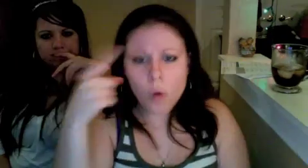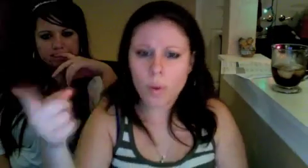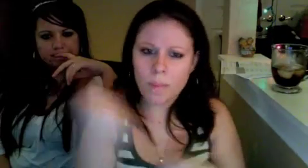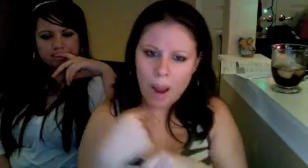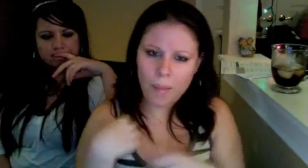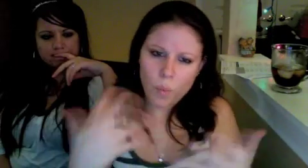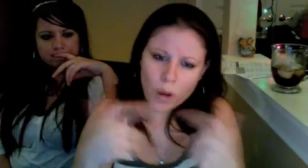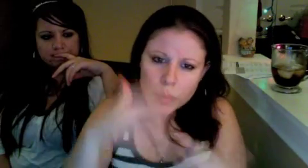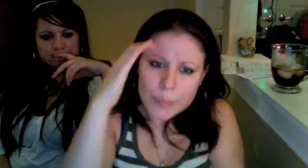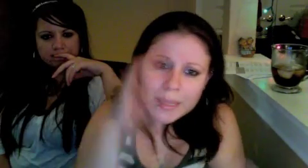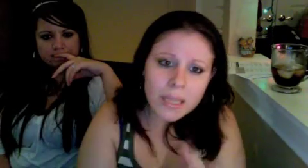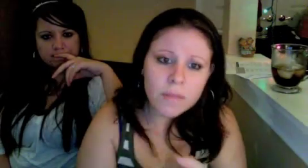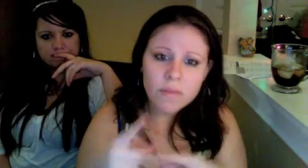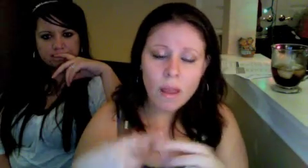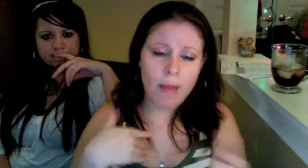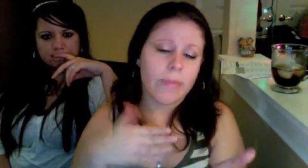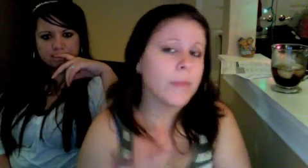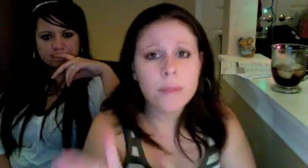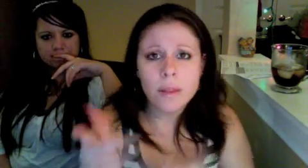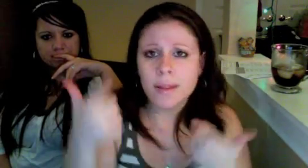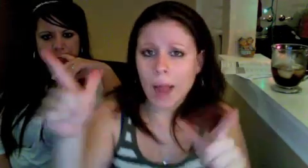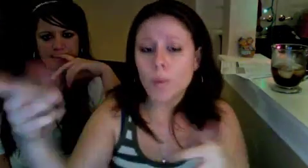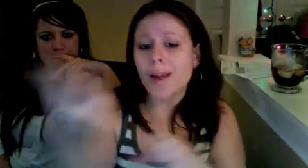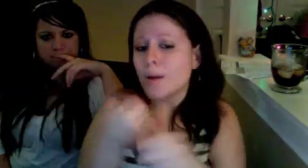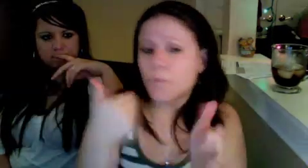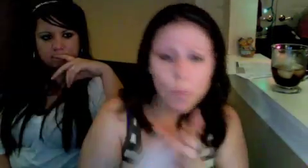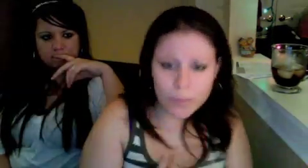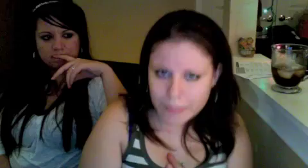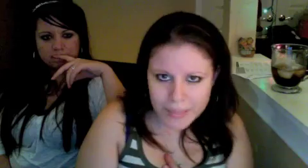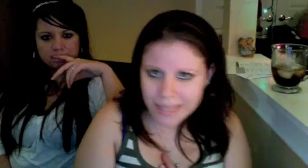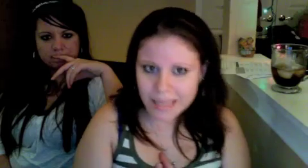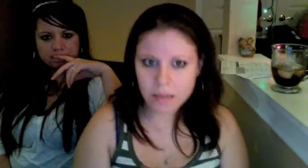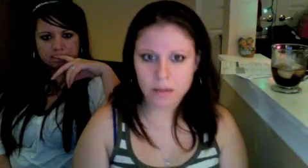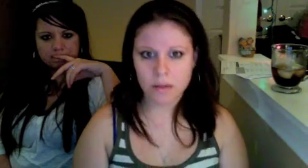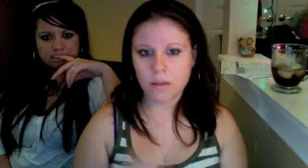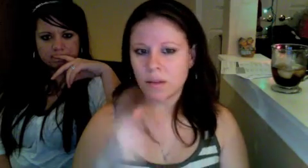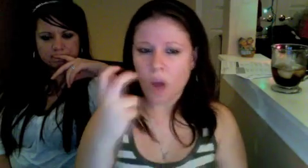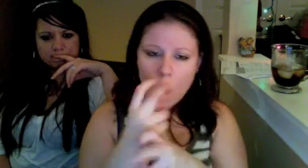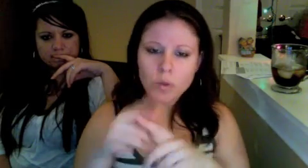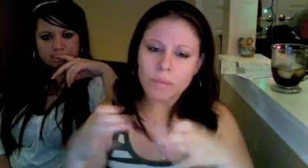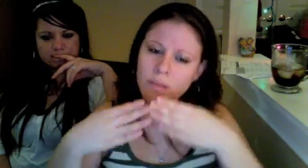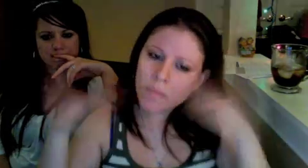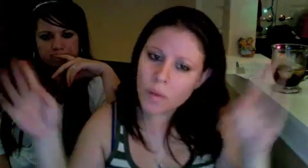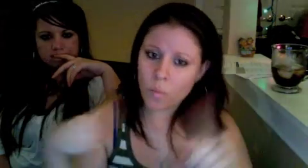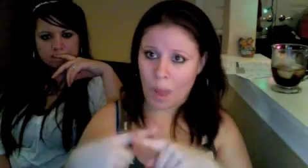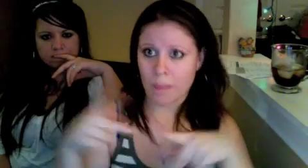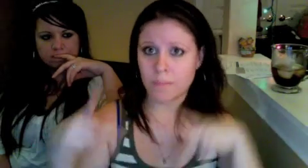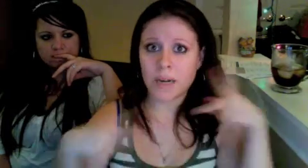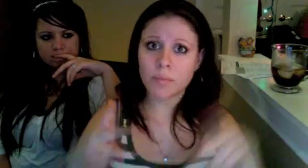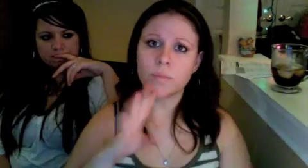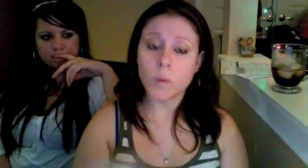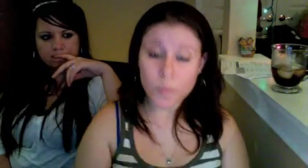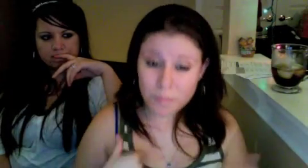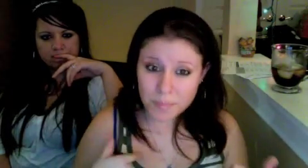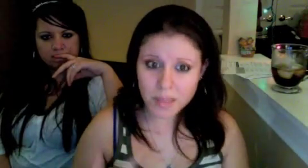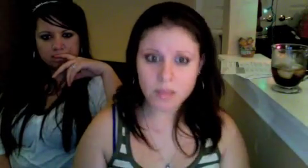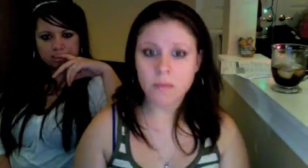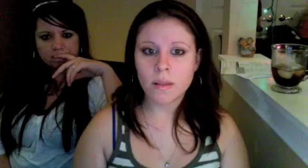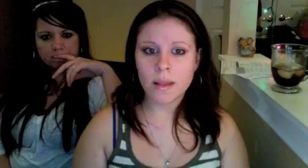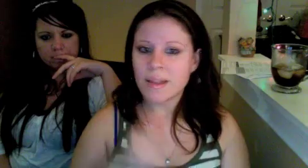wanna believe. And then I slipped up and I let you get close to me. And it was hard to not be openly when people spoke to me. This was not the way